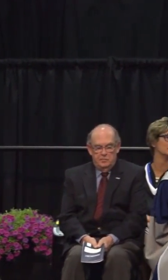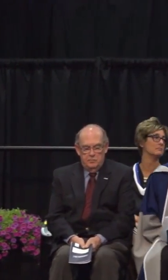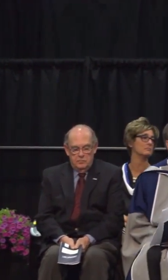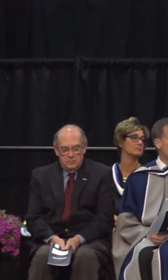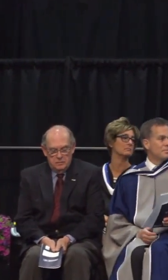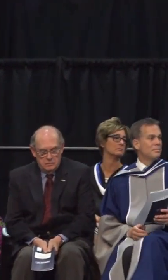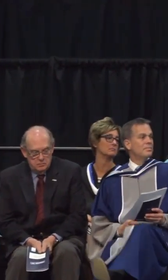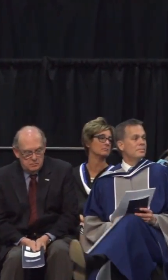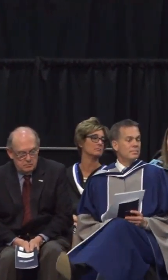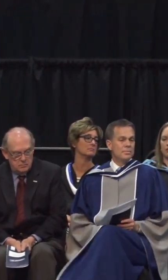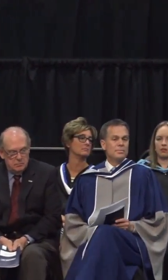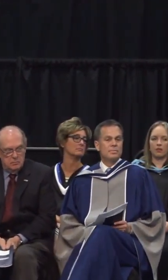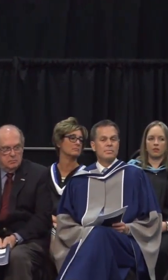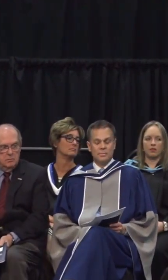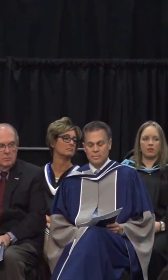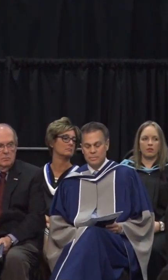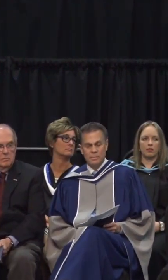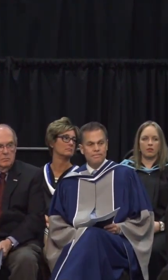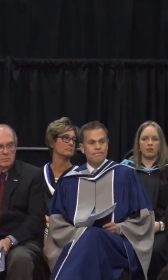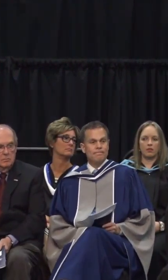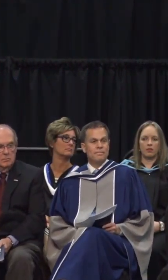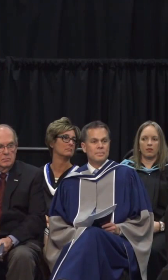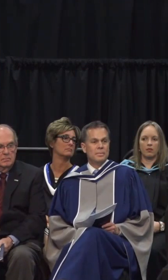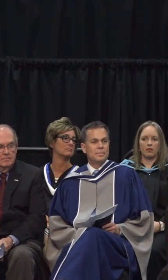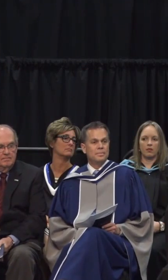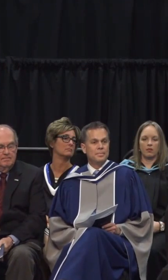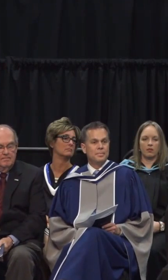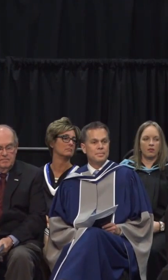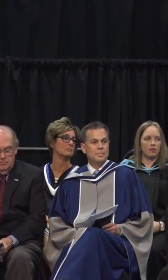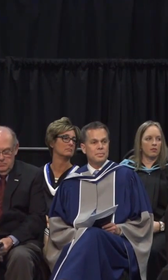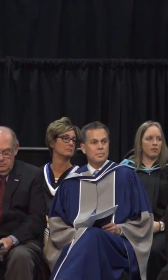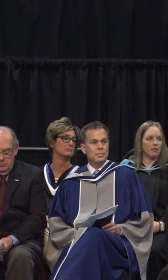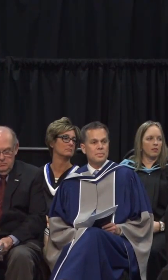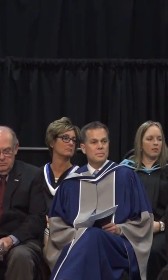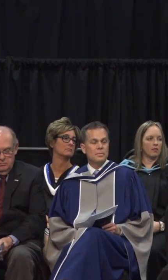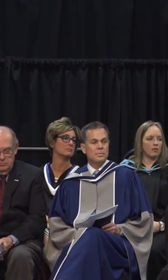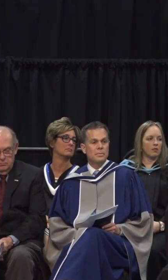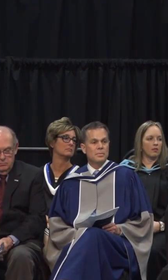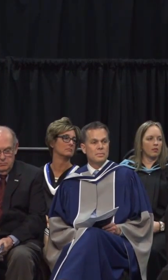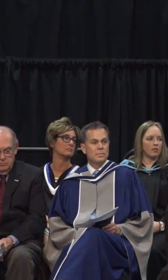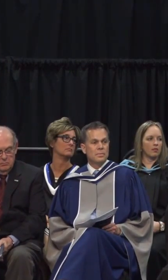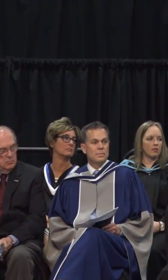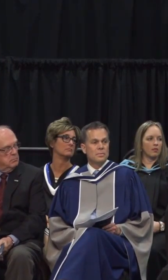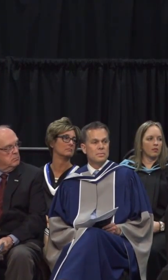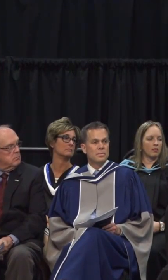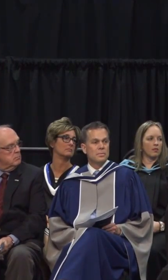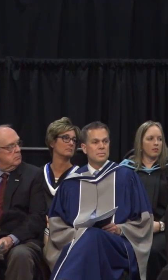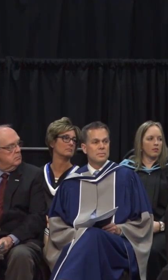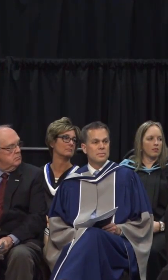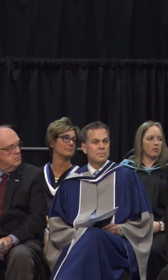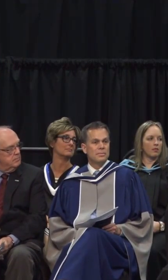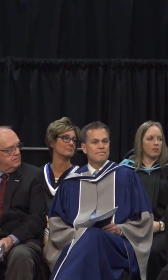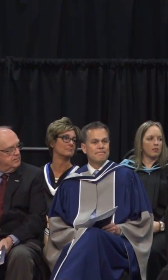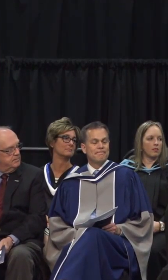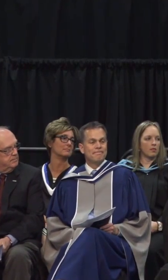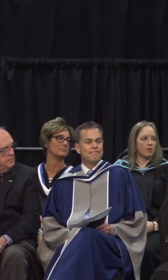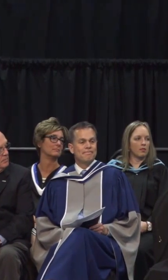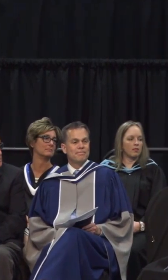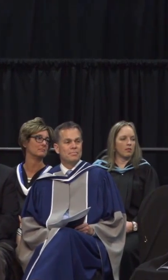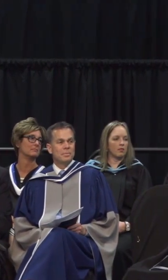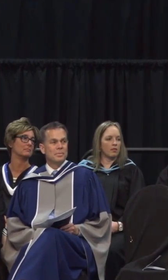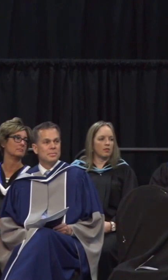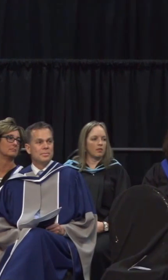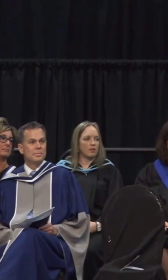Zach Churchill, MLA-elect for Yarmouth, Mel Pache, Academic Chair, Ron